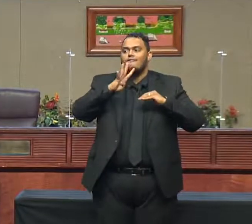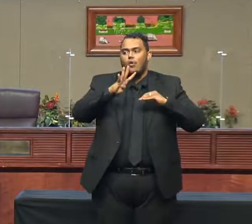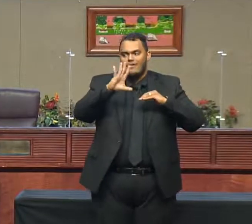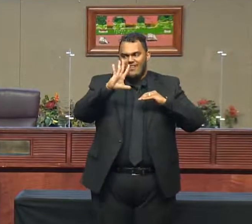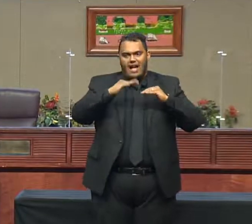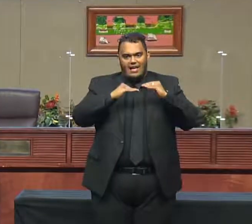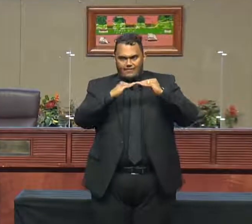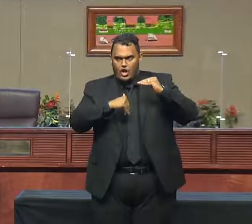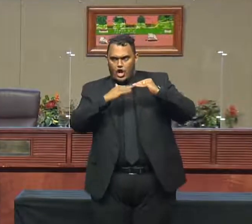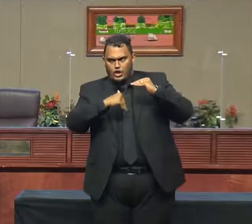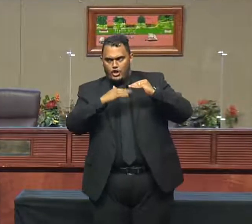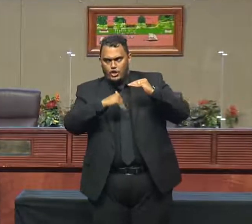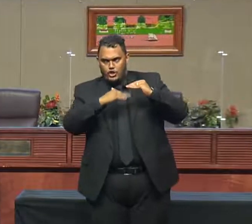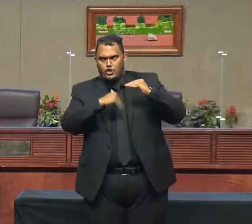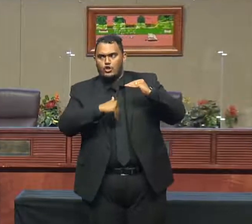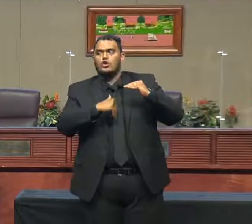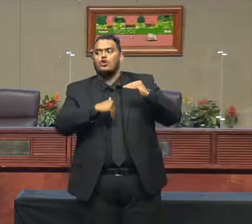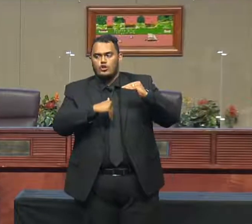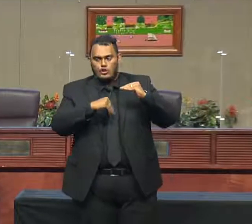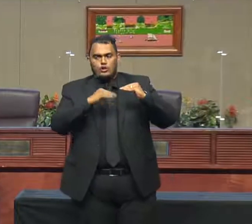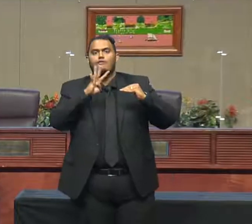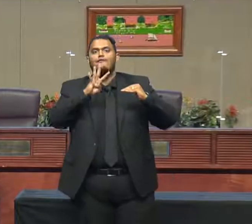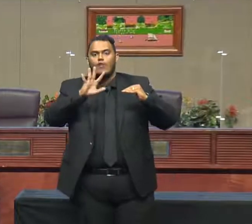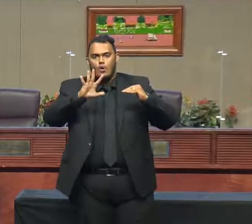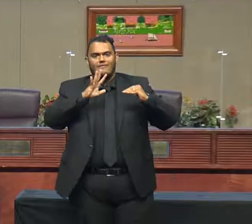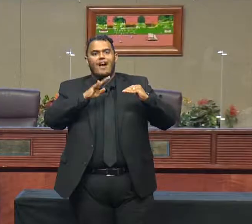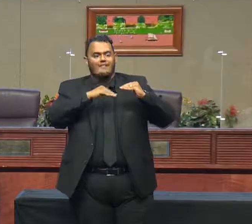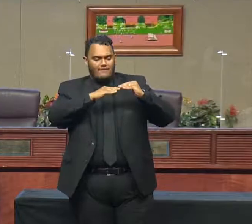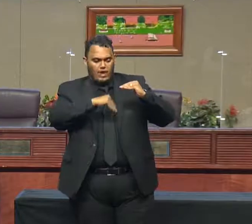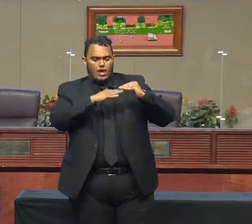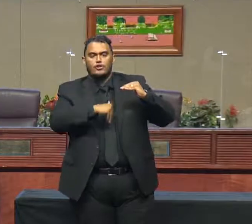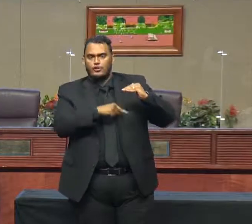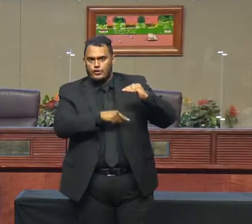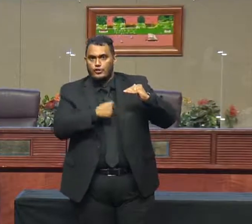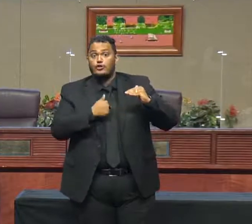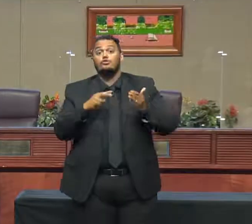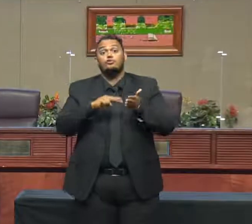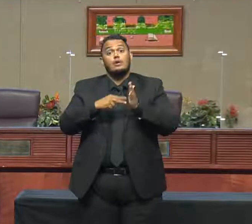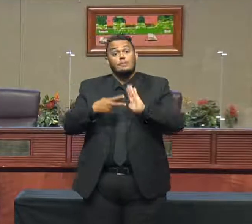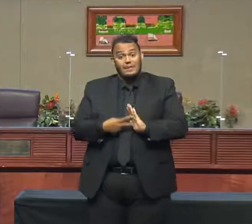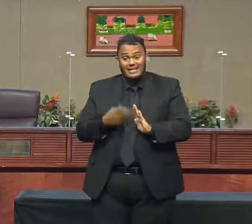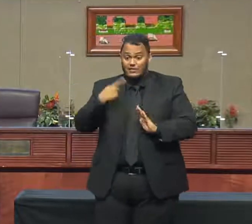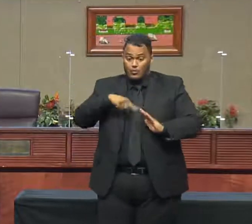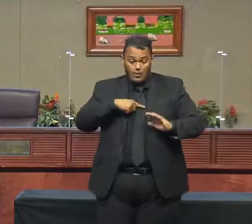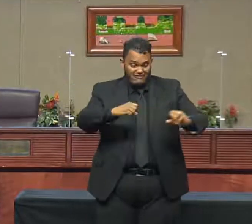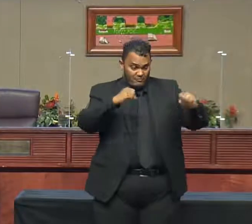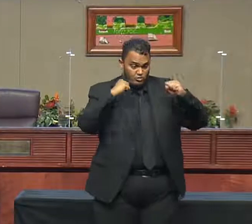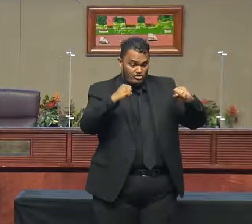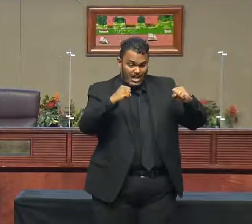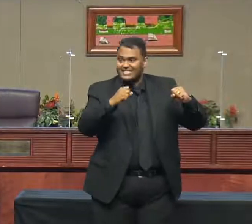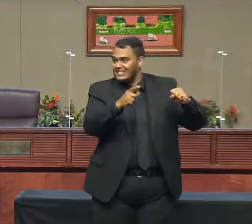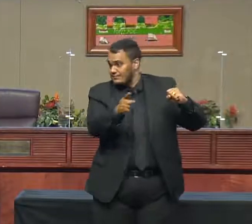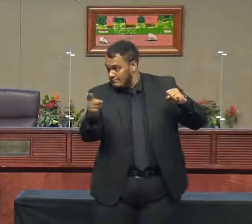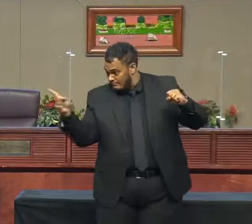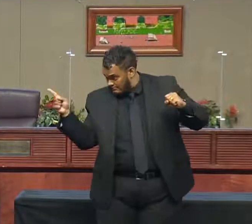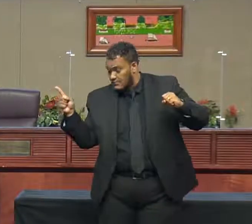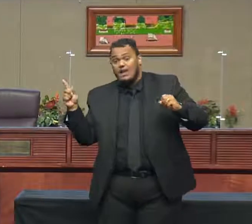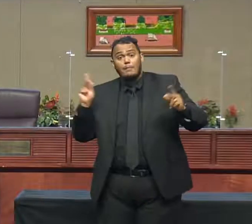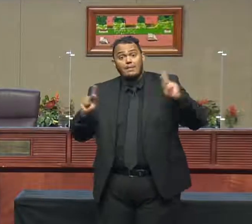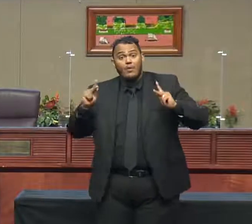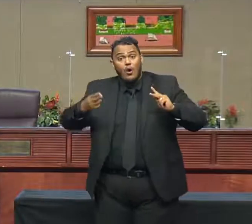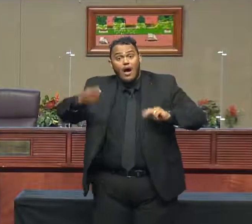of the population. Deaths are significantly decreasing. Infection in long-term care facility are